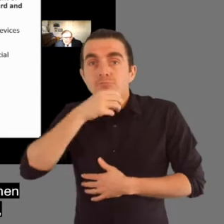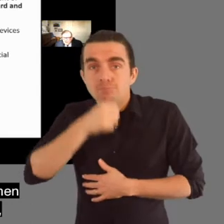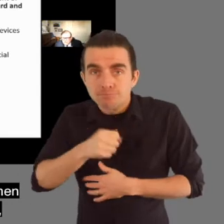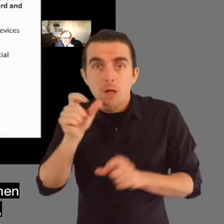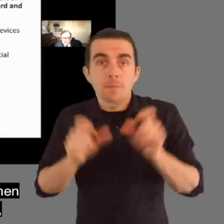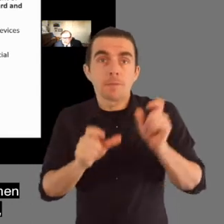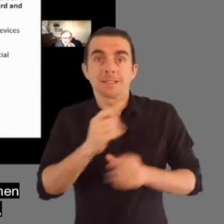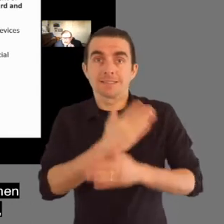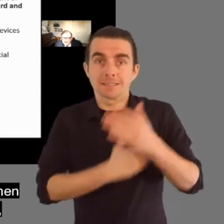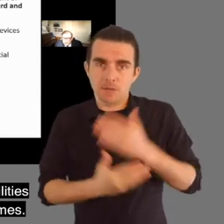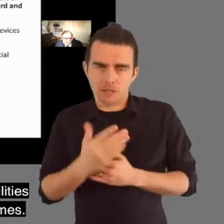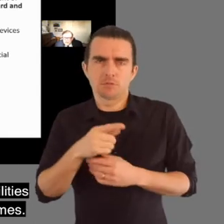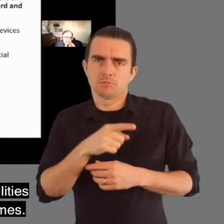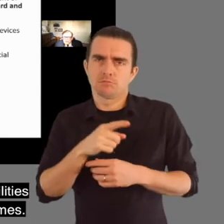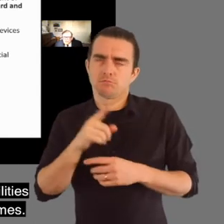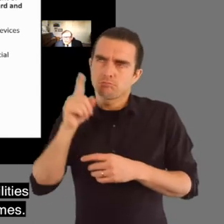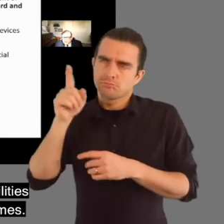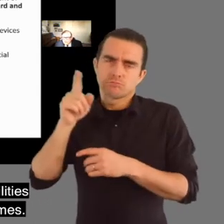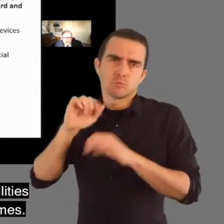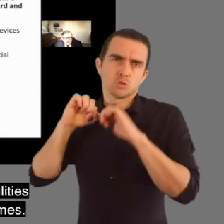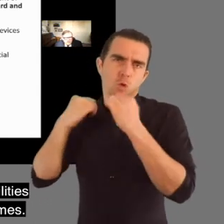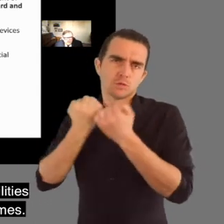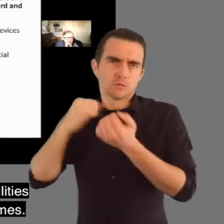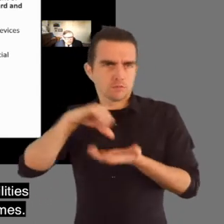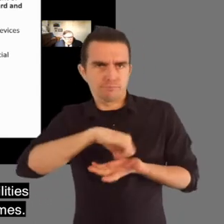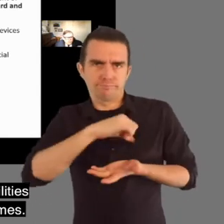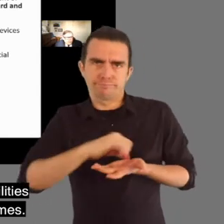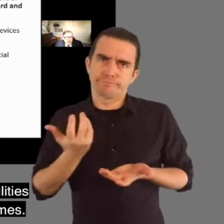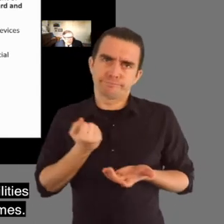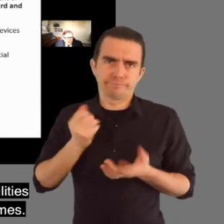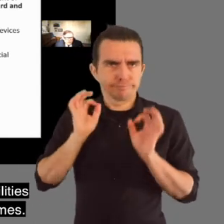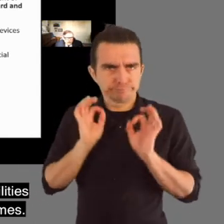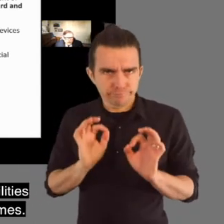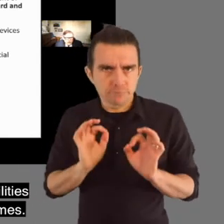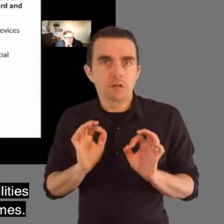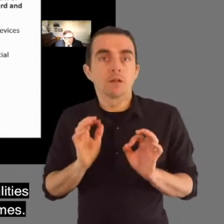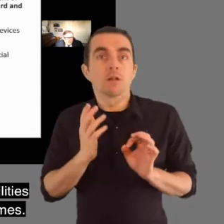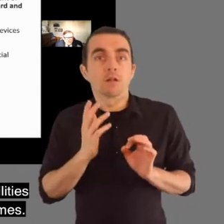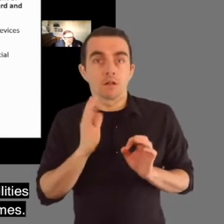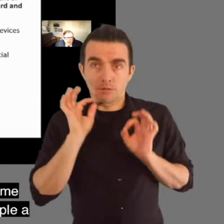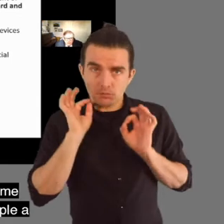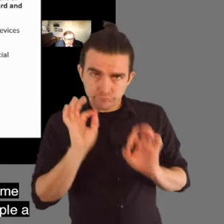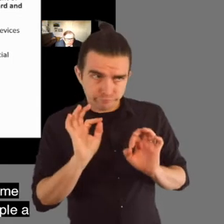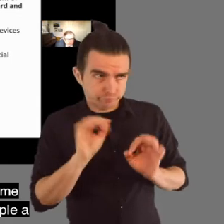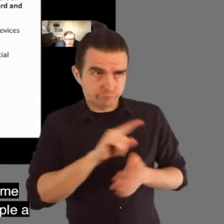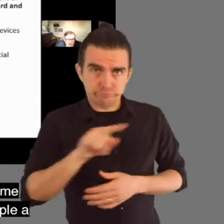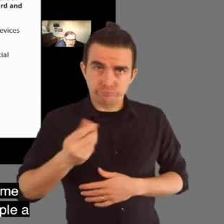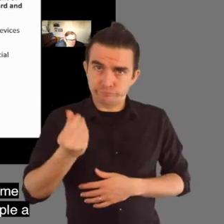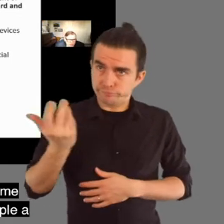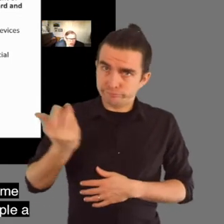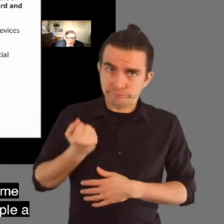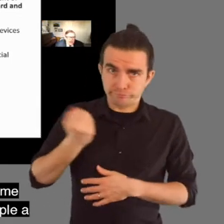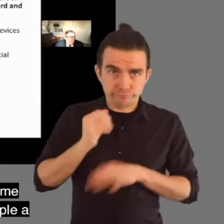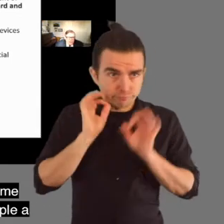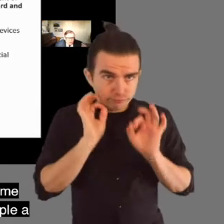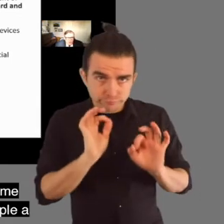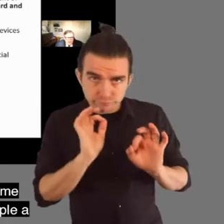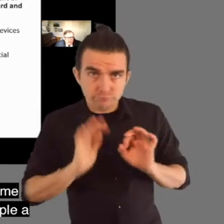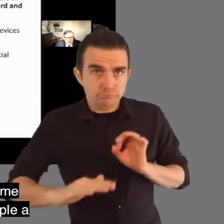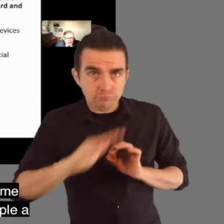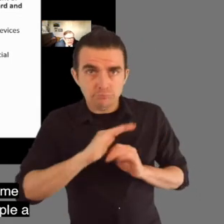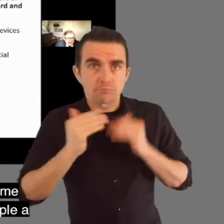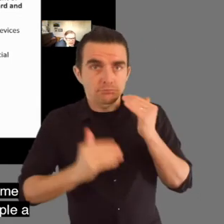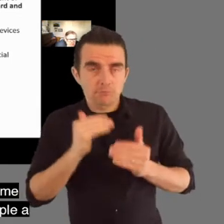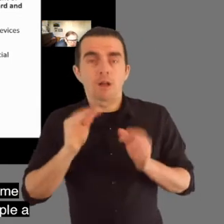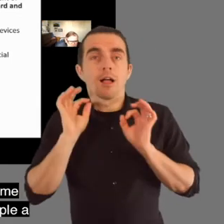girls with disabilities and older persons with disabilities to social protection programs. A social protection program is one